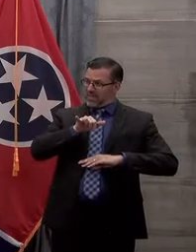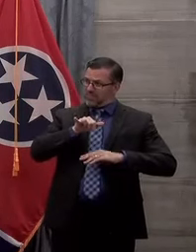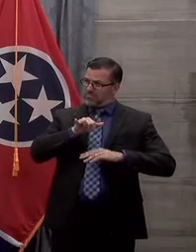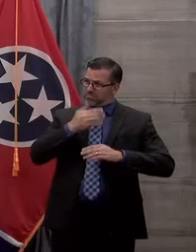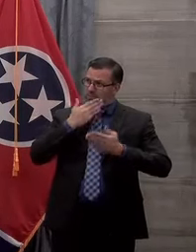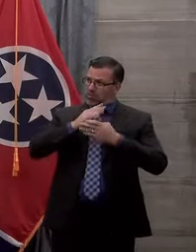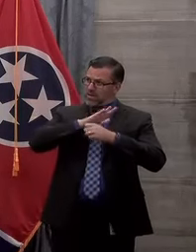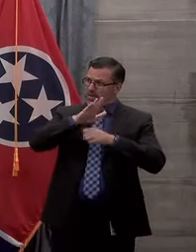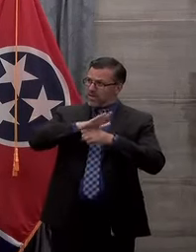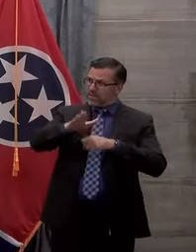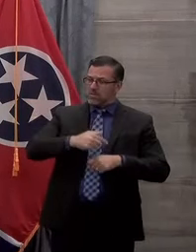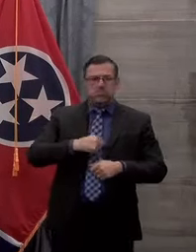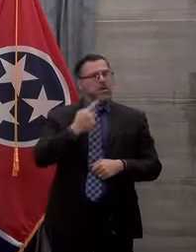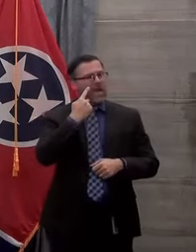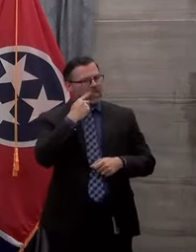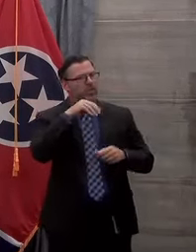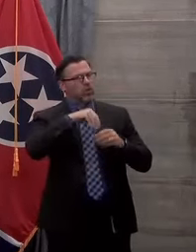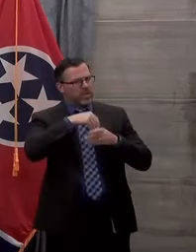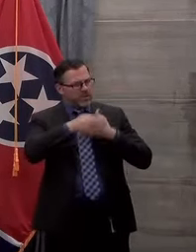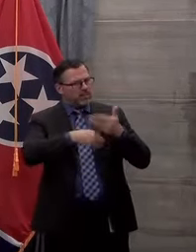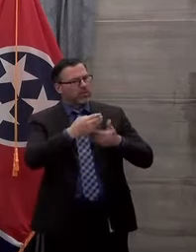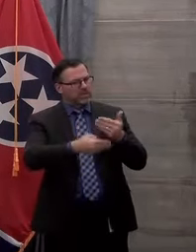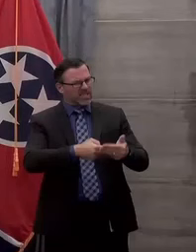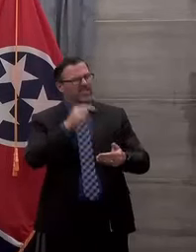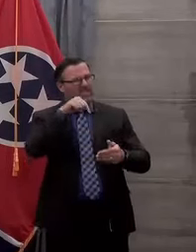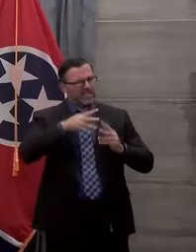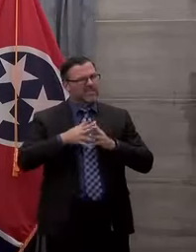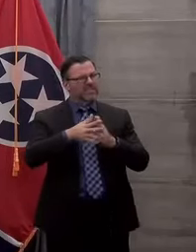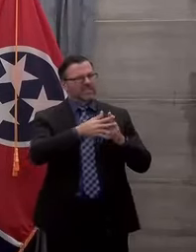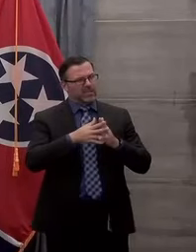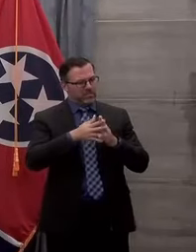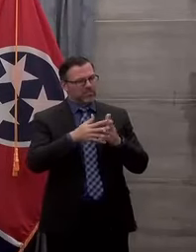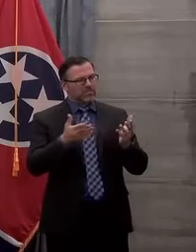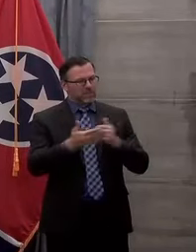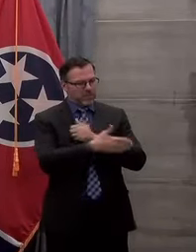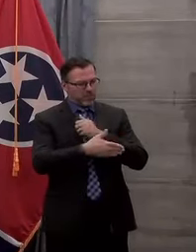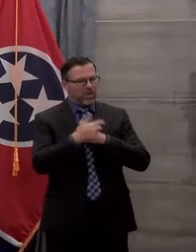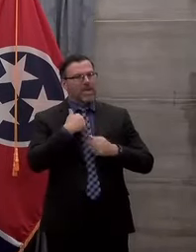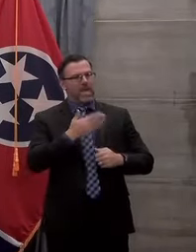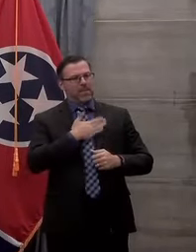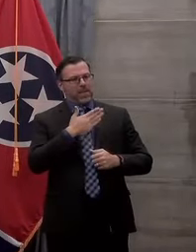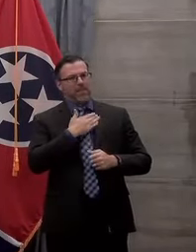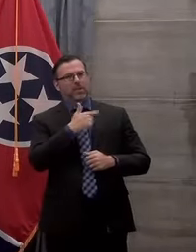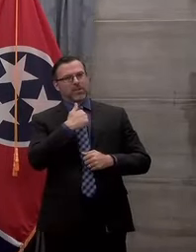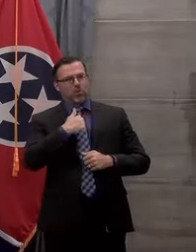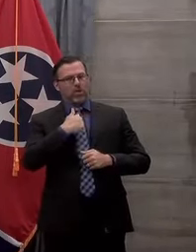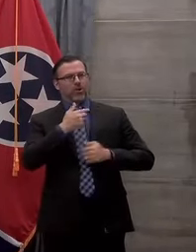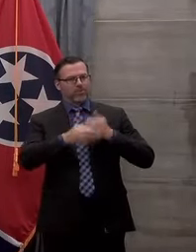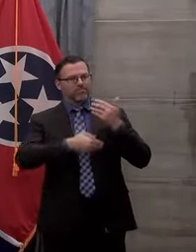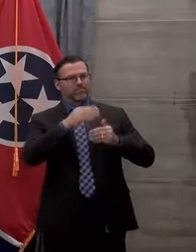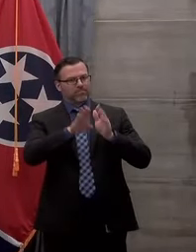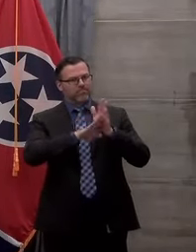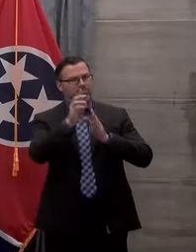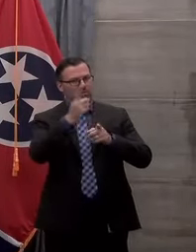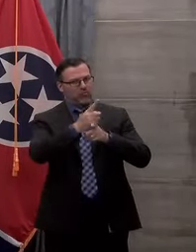process. I think we're in a process in this country, and I'm grateful for steps in the right direction.